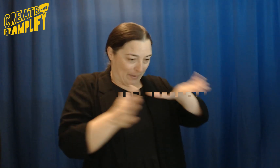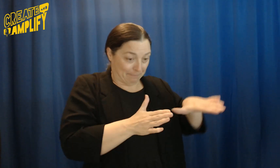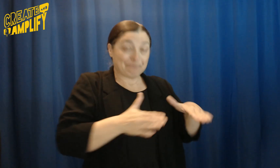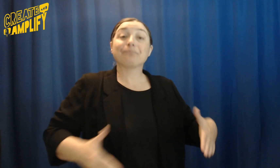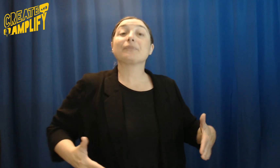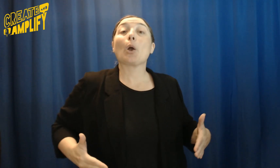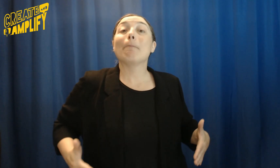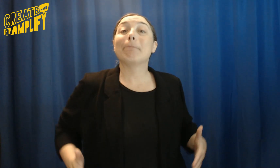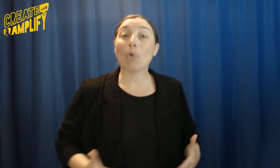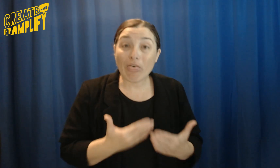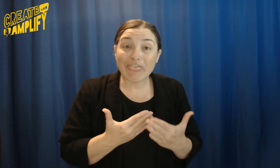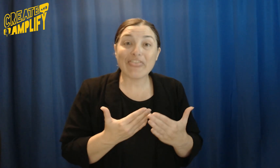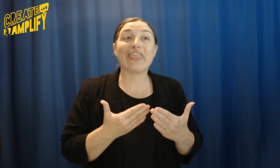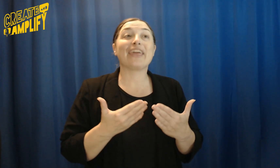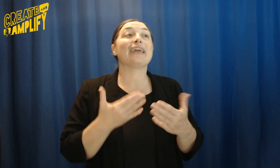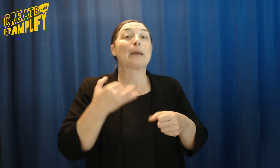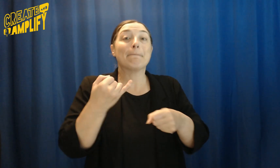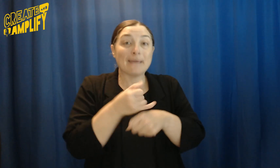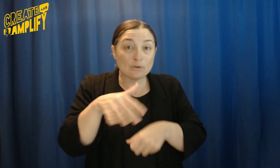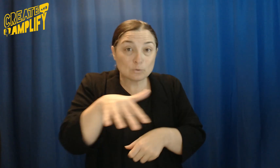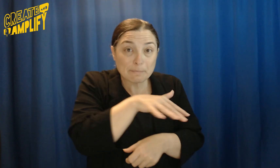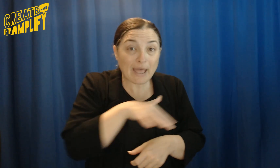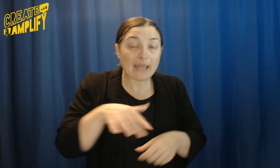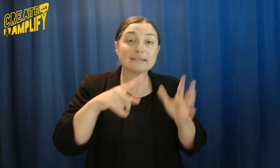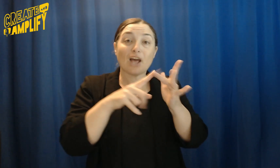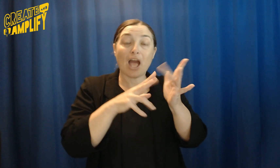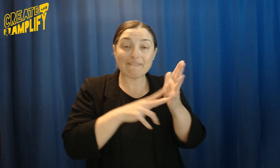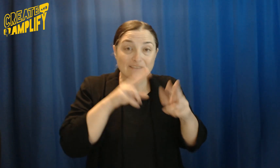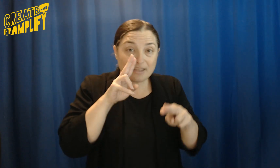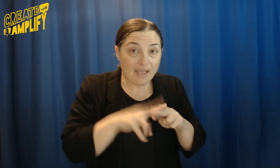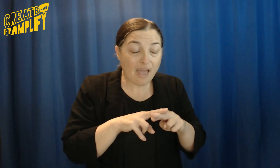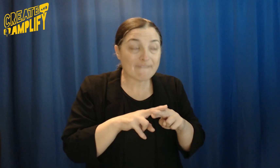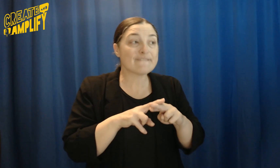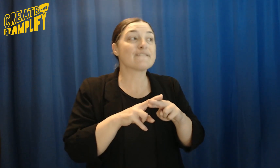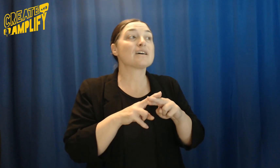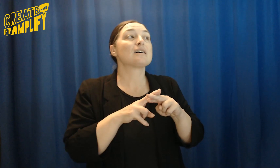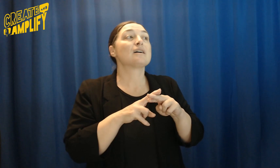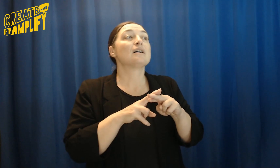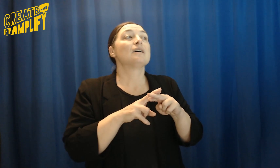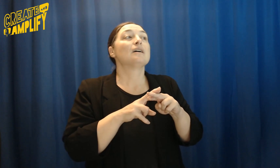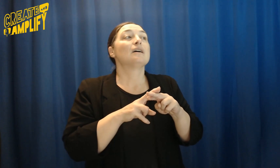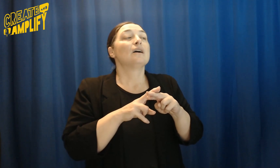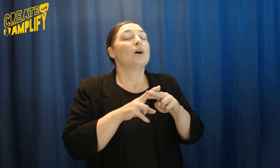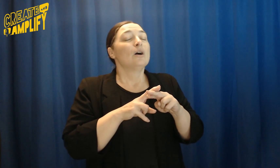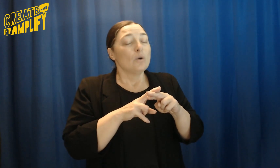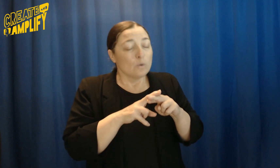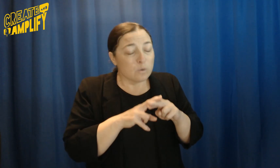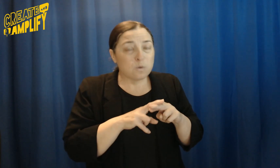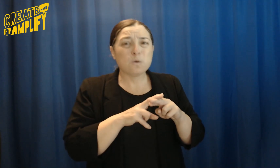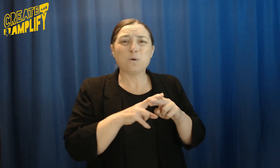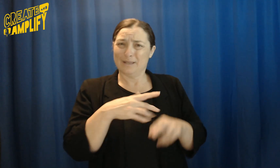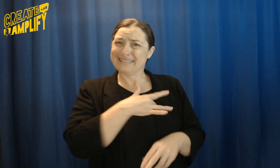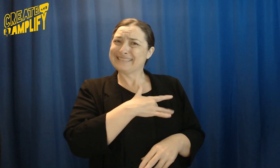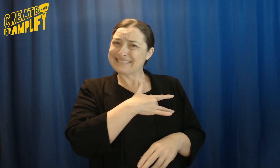medical spaces, IVF, all that kind of stuff, it's a really heightened, sensitive time,